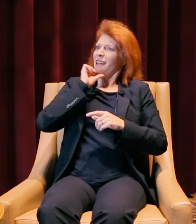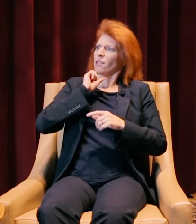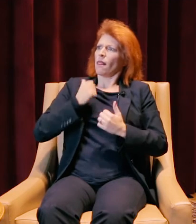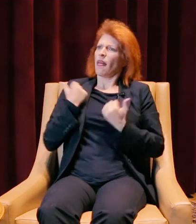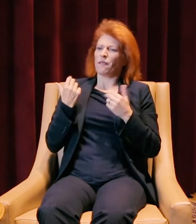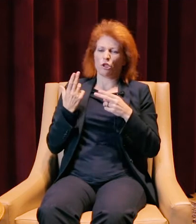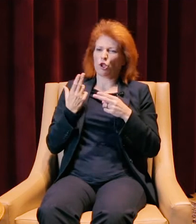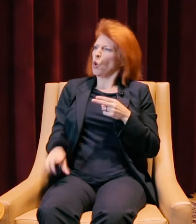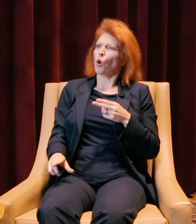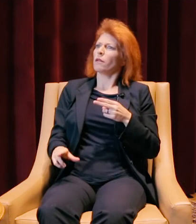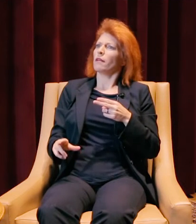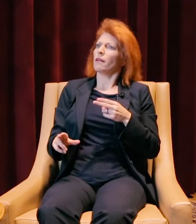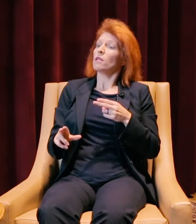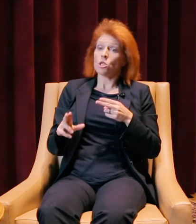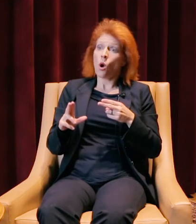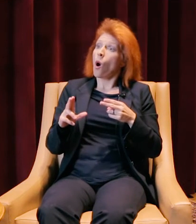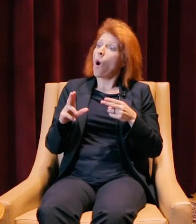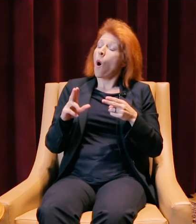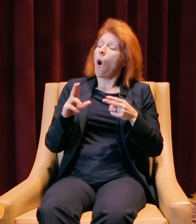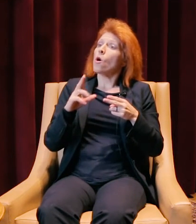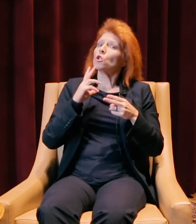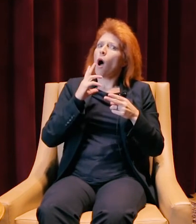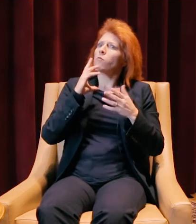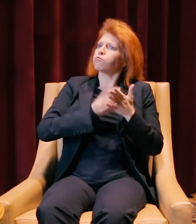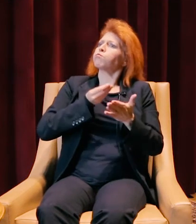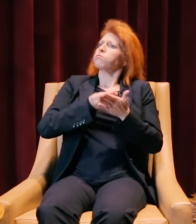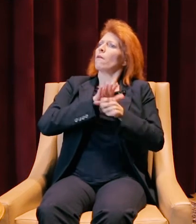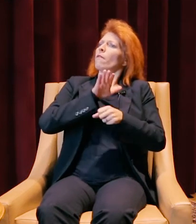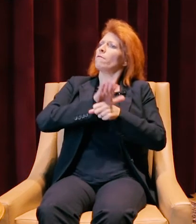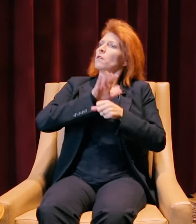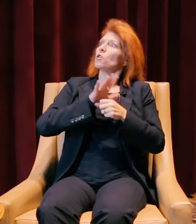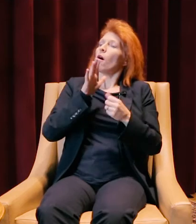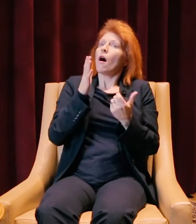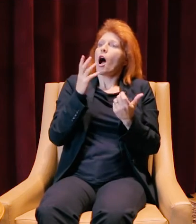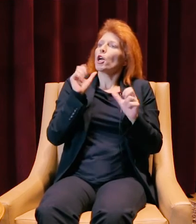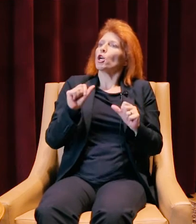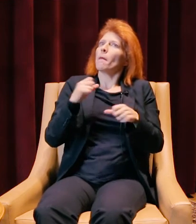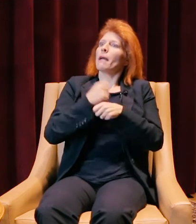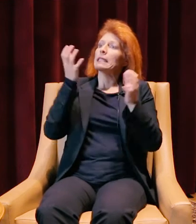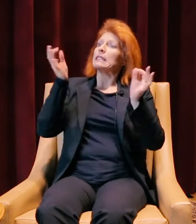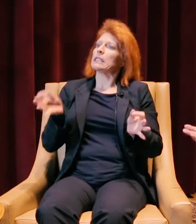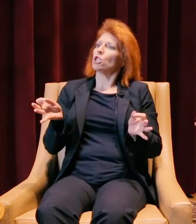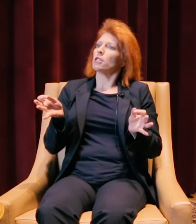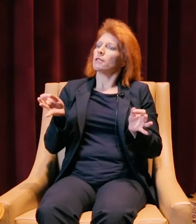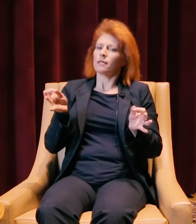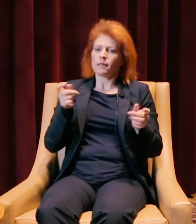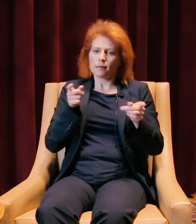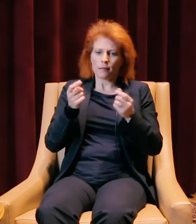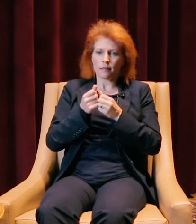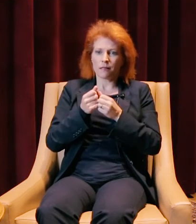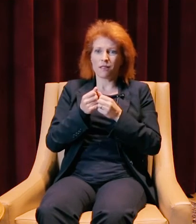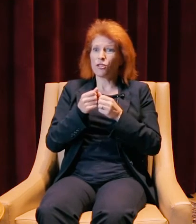short. So I had done well enough where I had the good fortune to be able to make a decision that said,